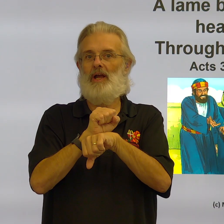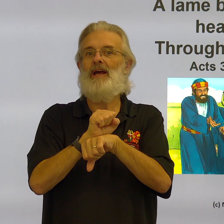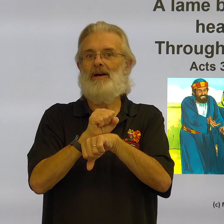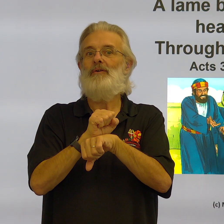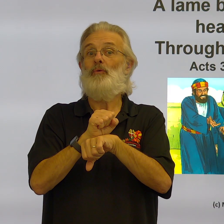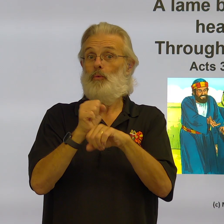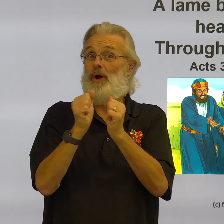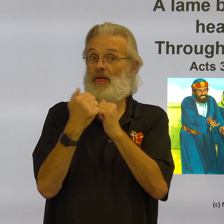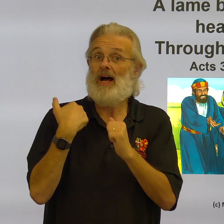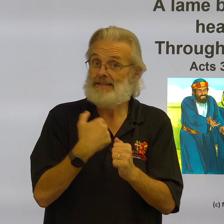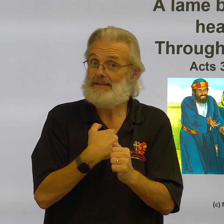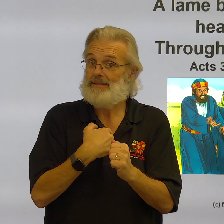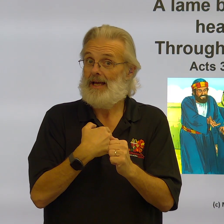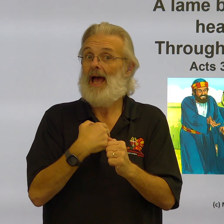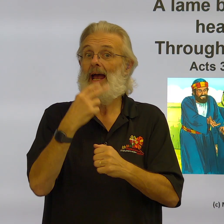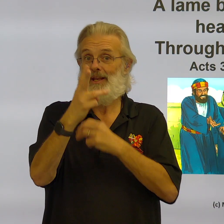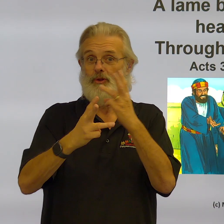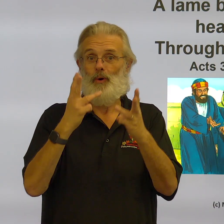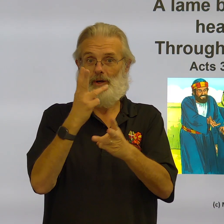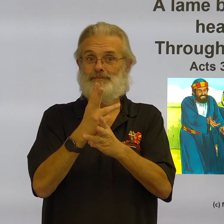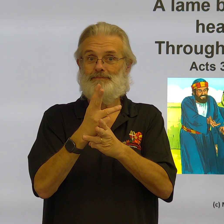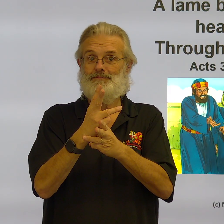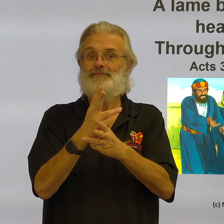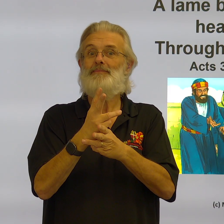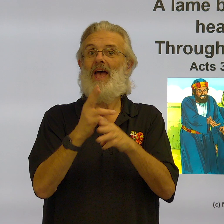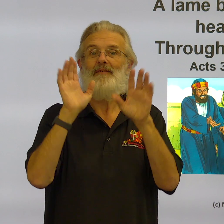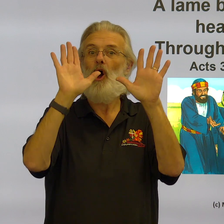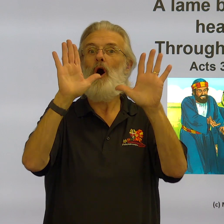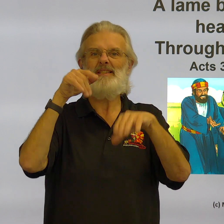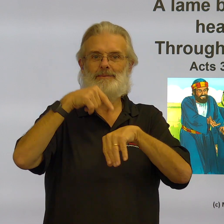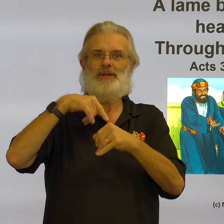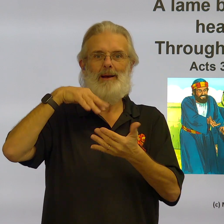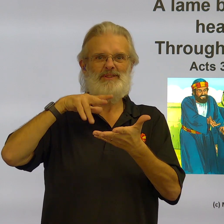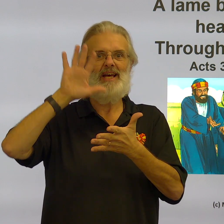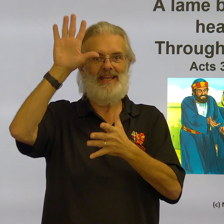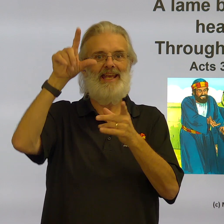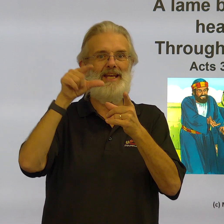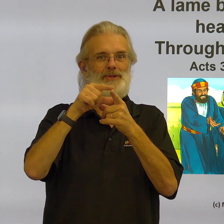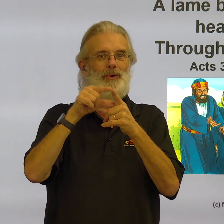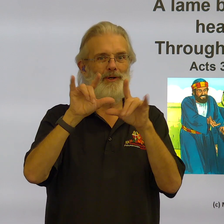with us and in the world. Have an awesome time studying his word.